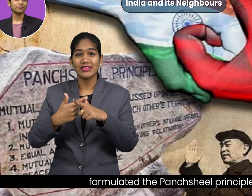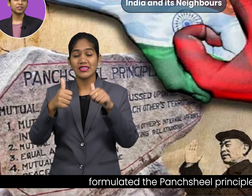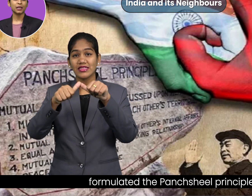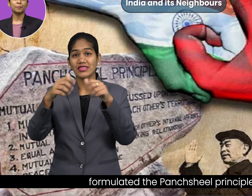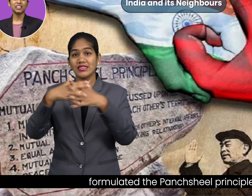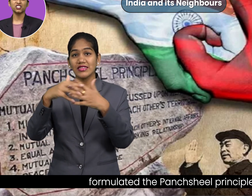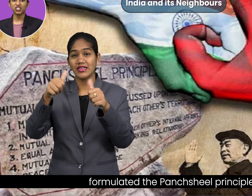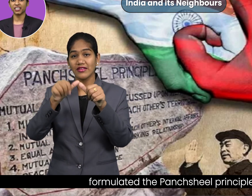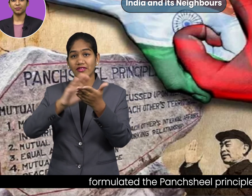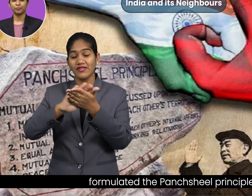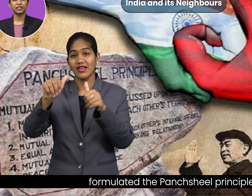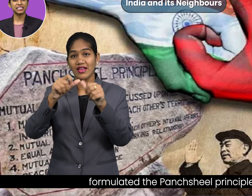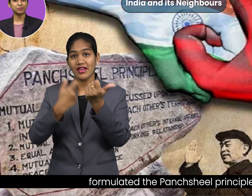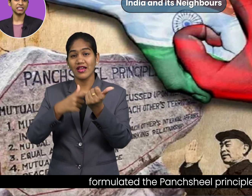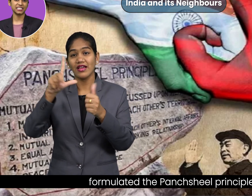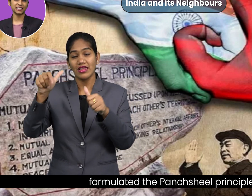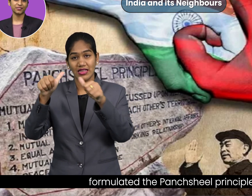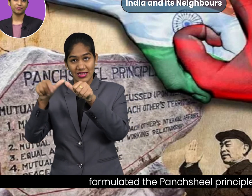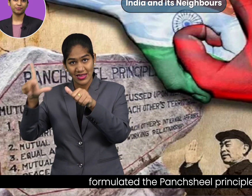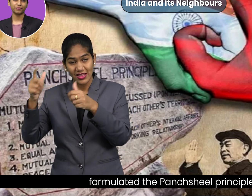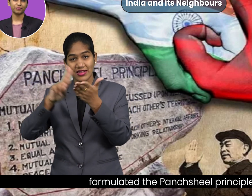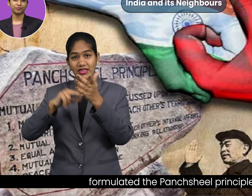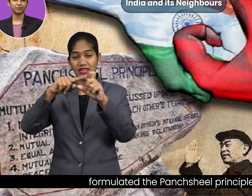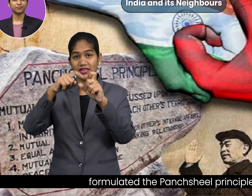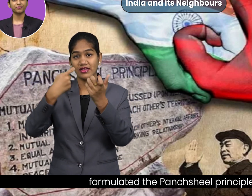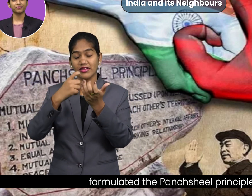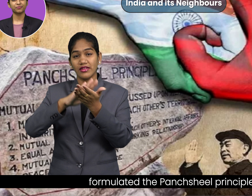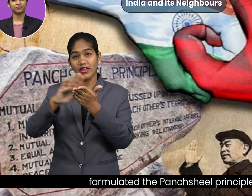formulated the Panchsheel principles